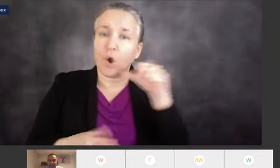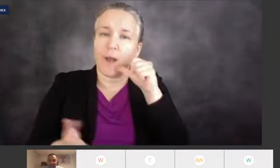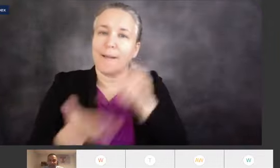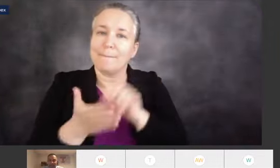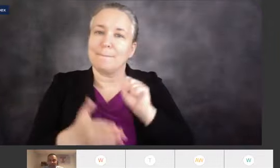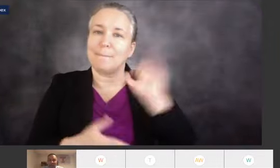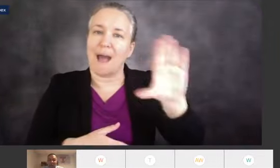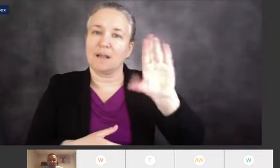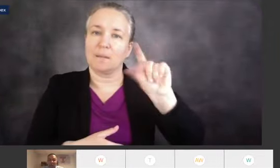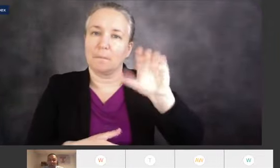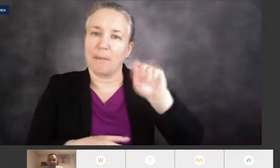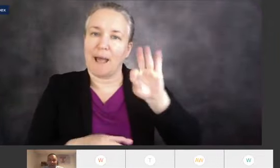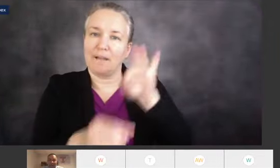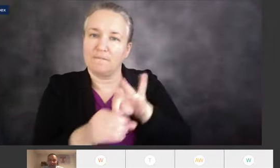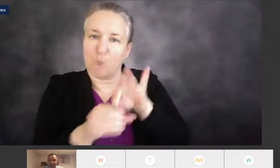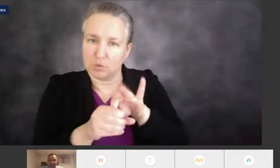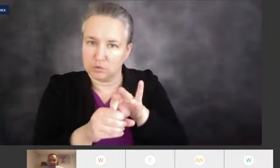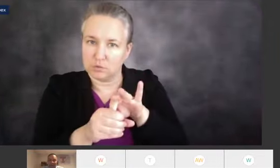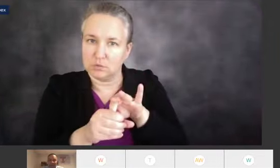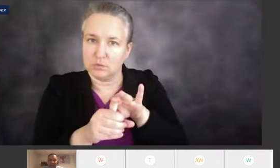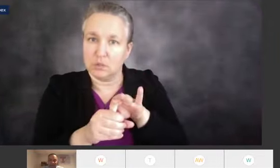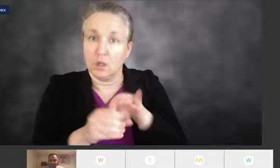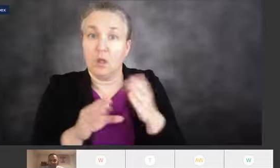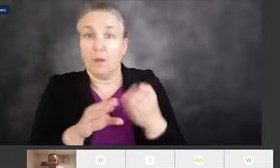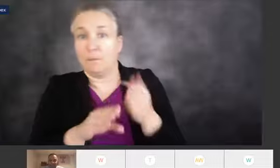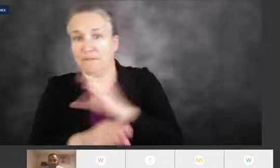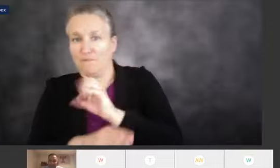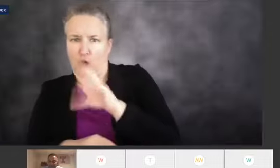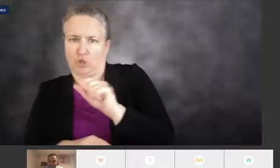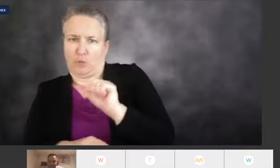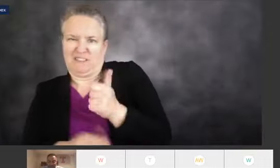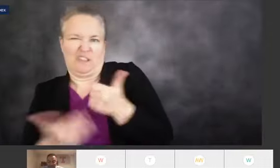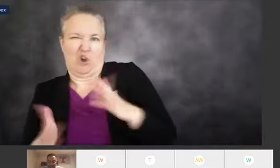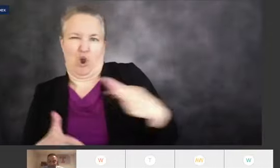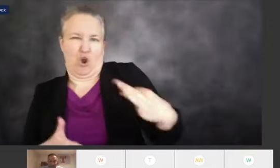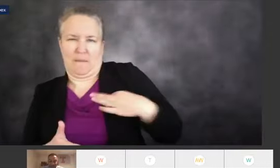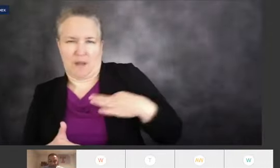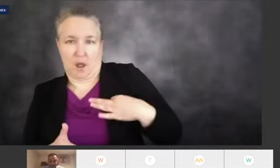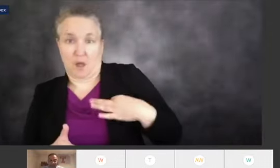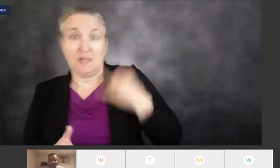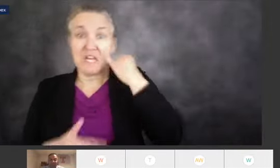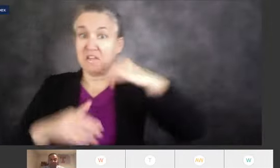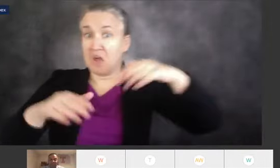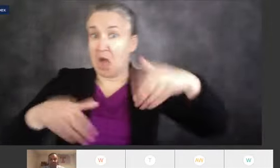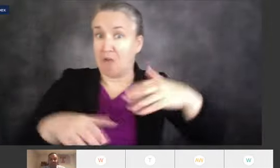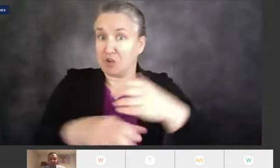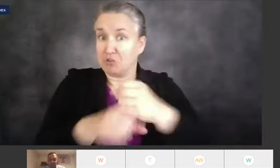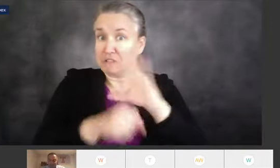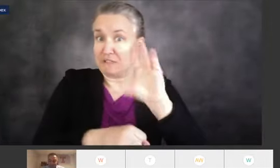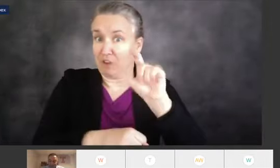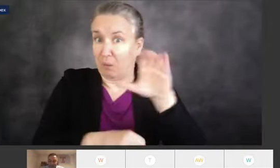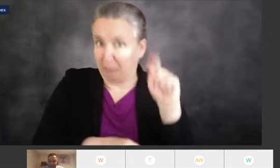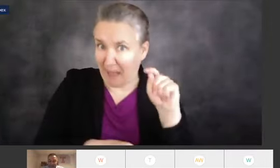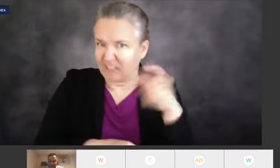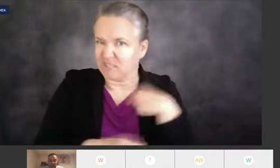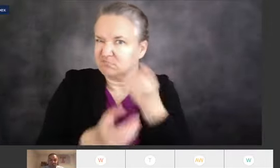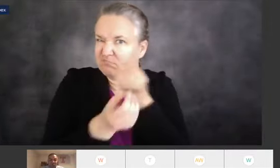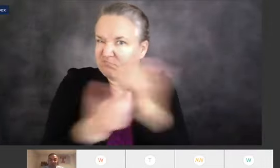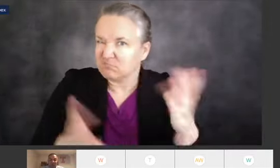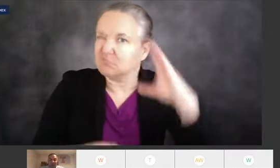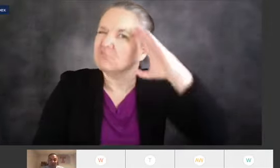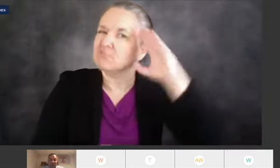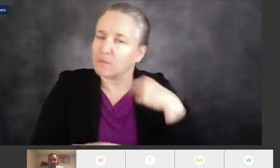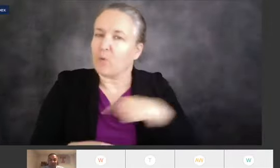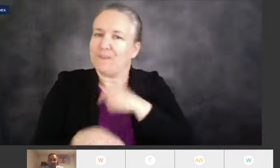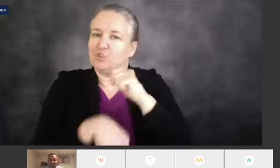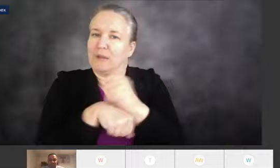ballot voters who applied before October 10th and have not received their ballot yet. We've created a